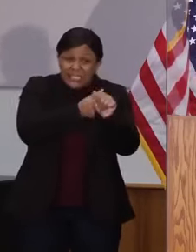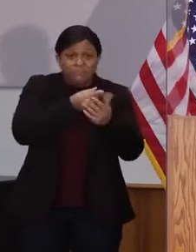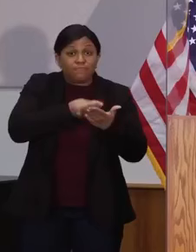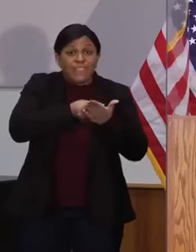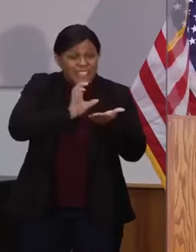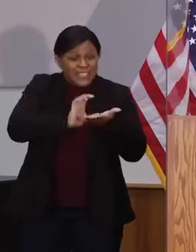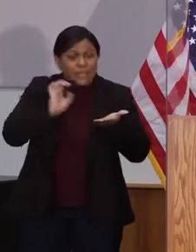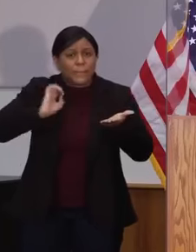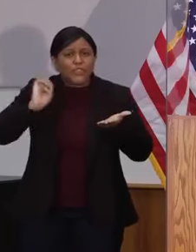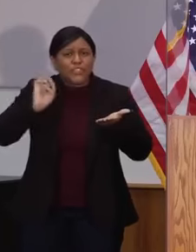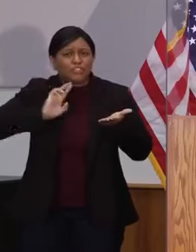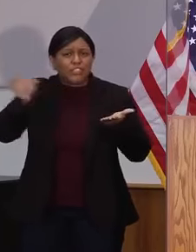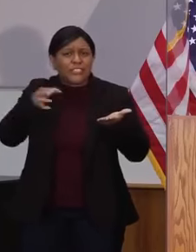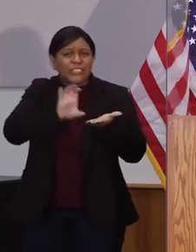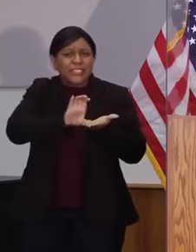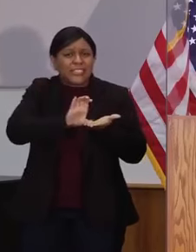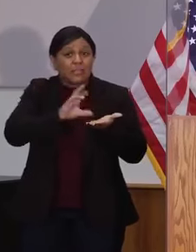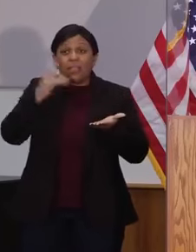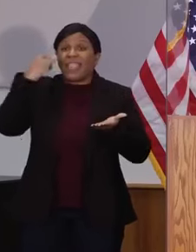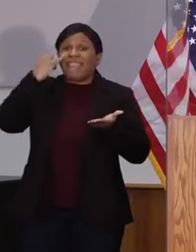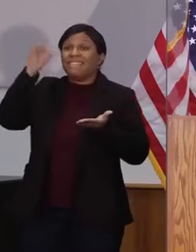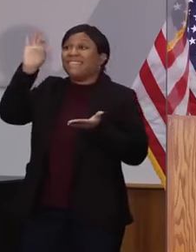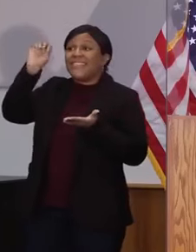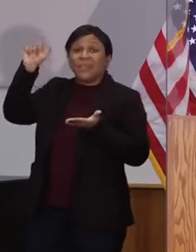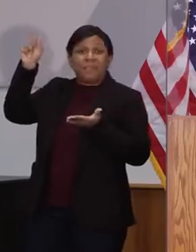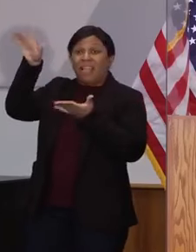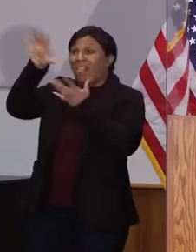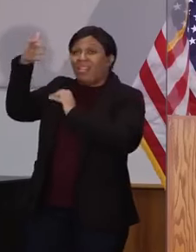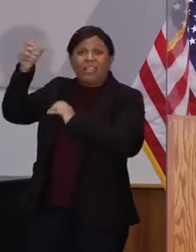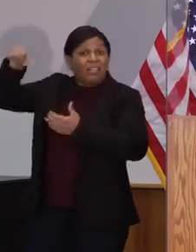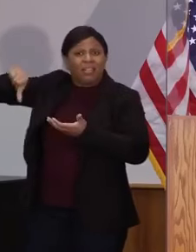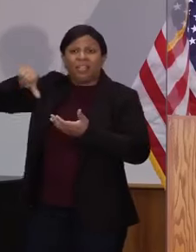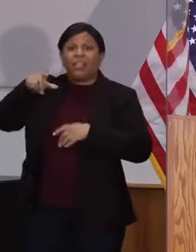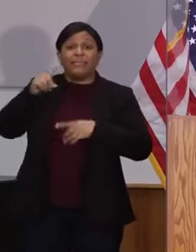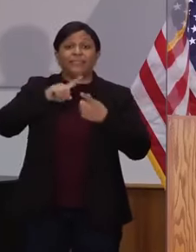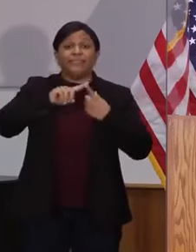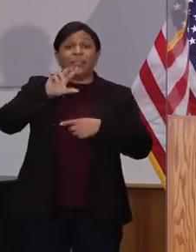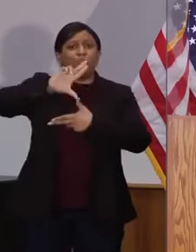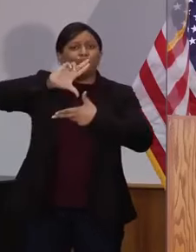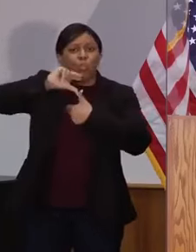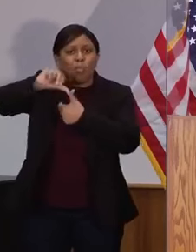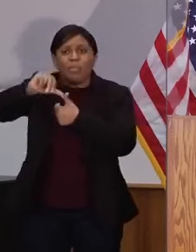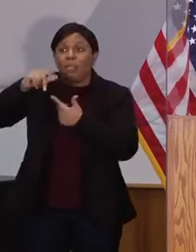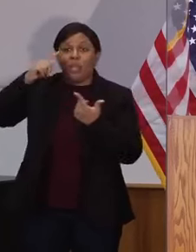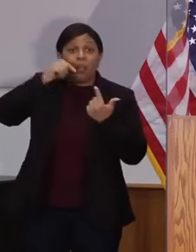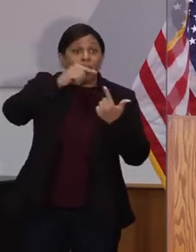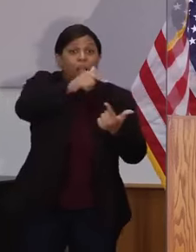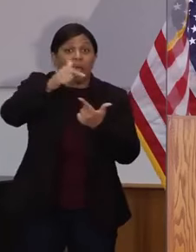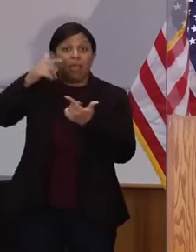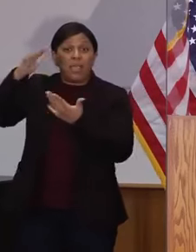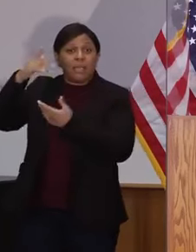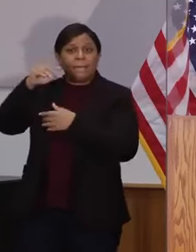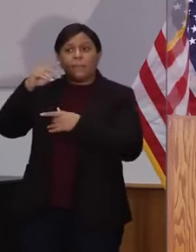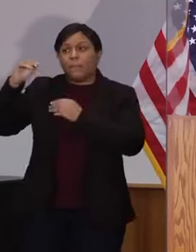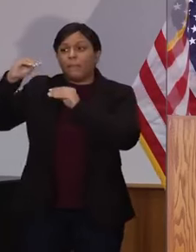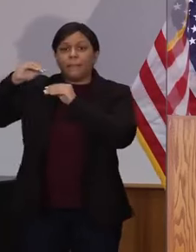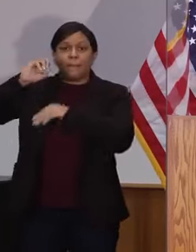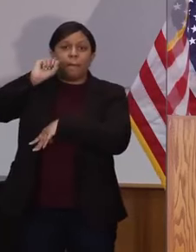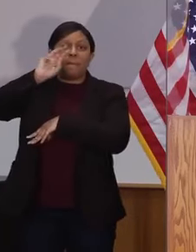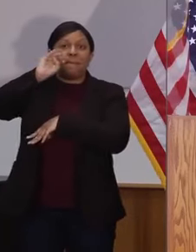the point where we had FEMA help, flooding, tornado, landslide, whatever we see some of these in counties, where it exceeds the county's